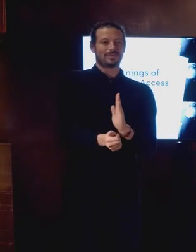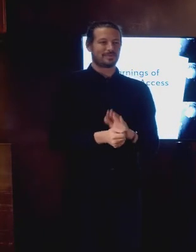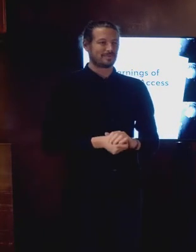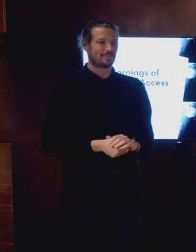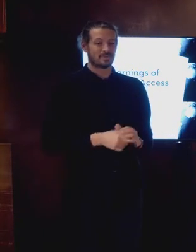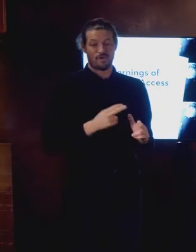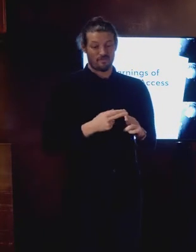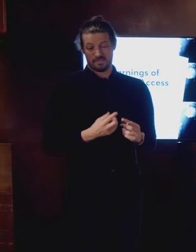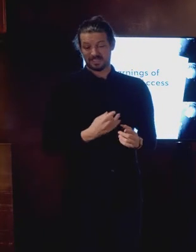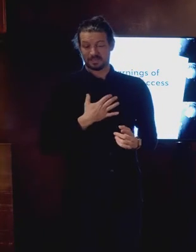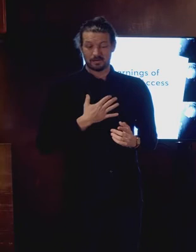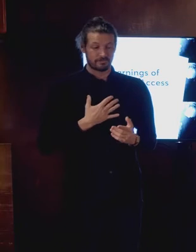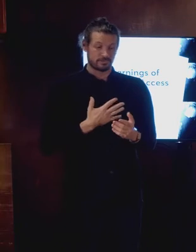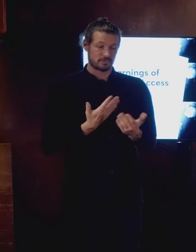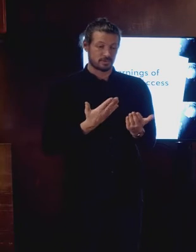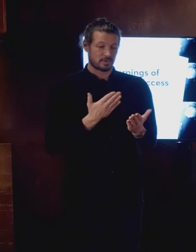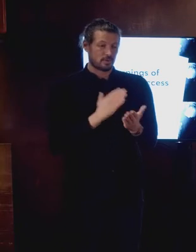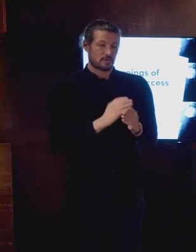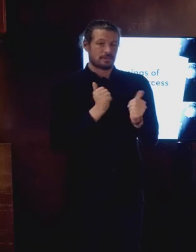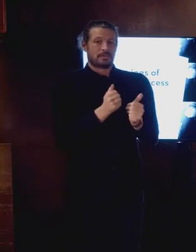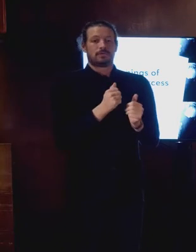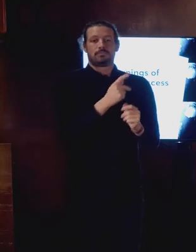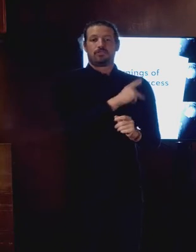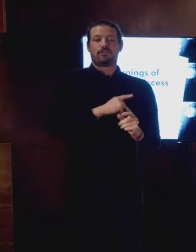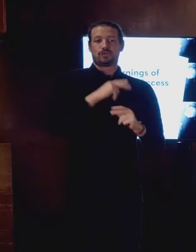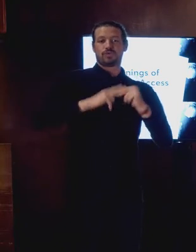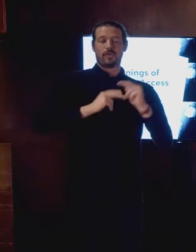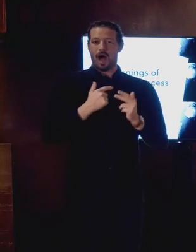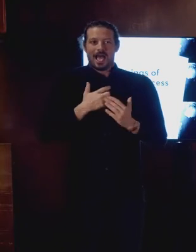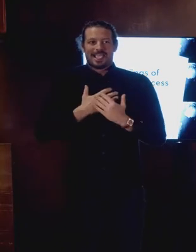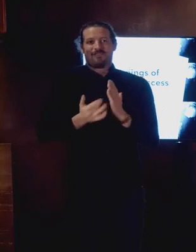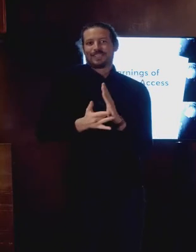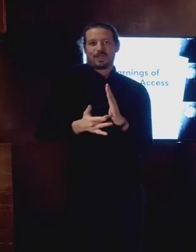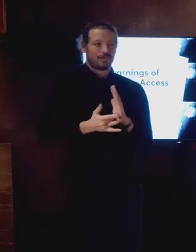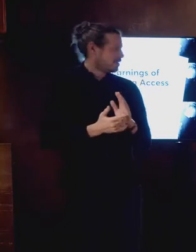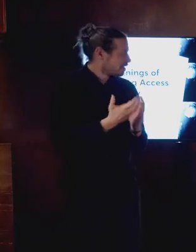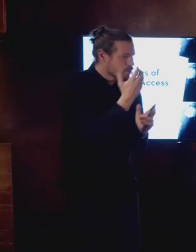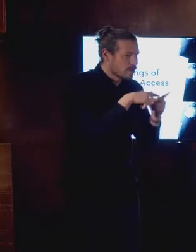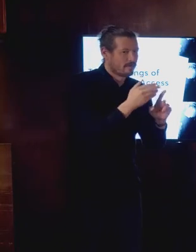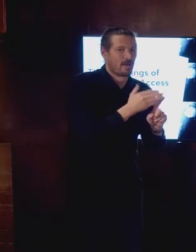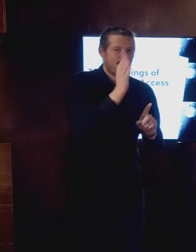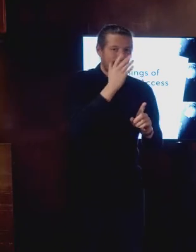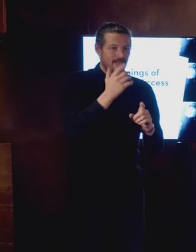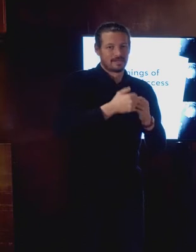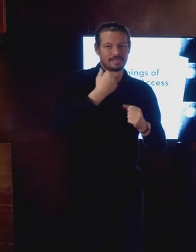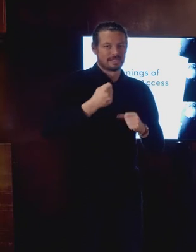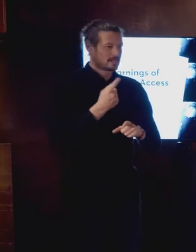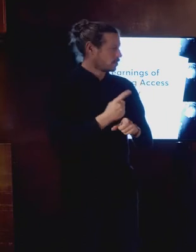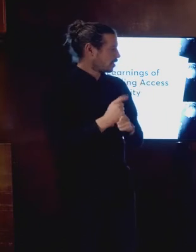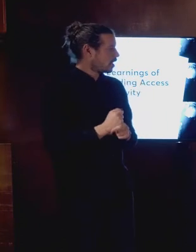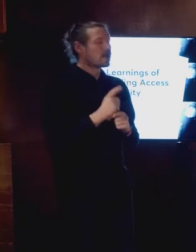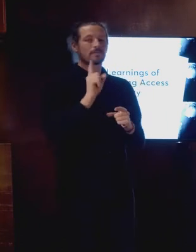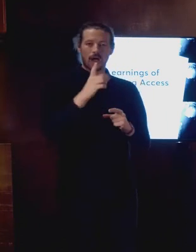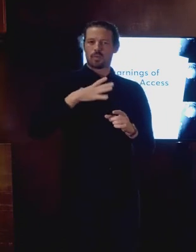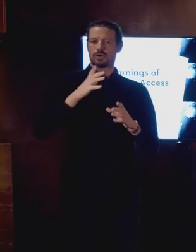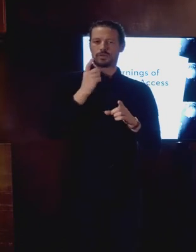for me a fantastic professional development. Along technology. I don't know if we're talking too long, but I just really quickly want to talk about the language of